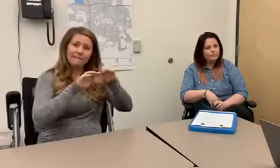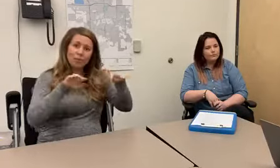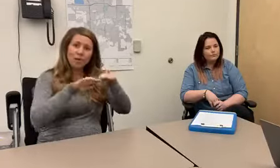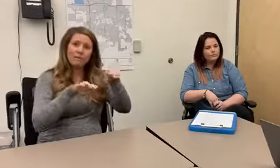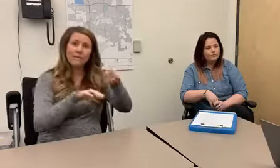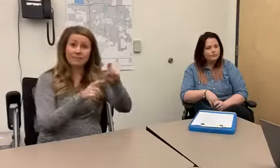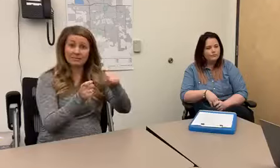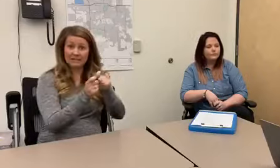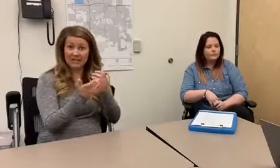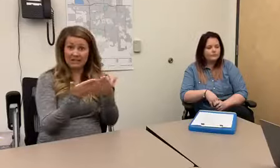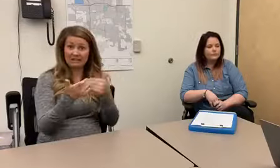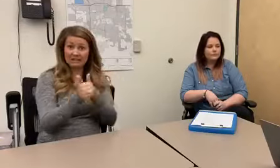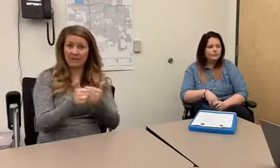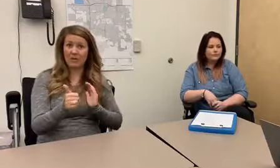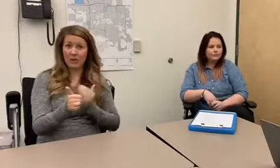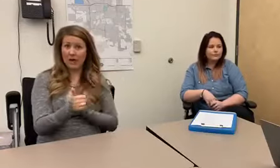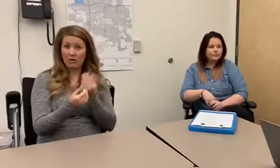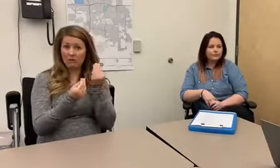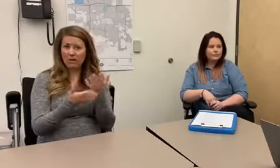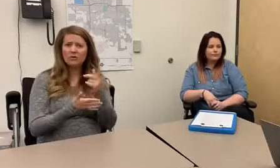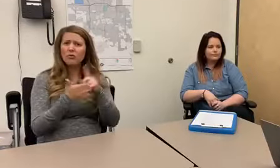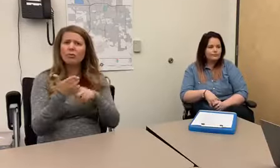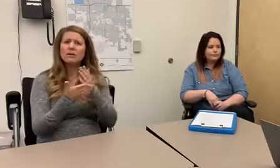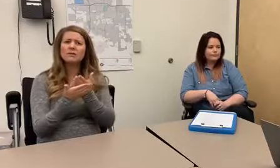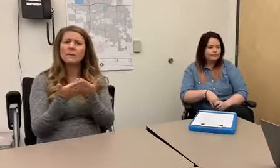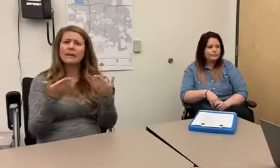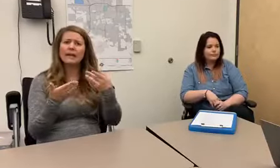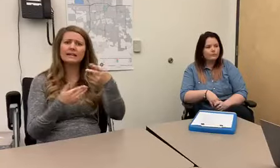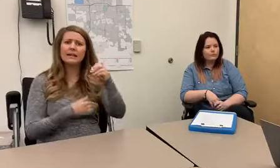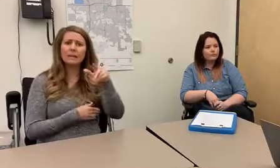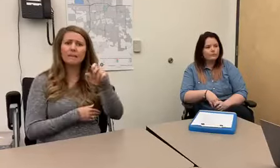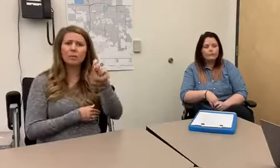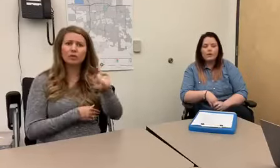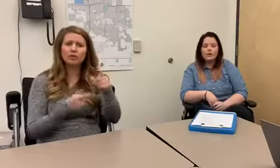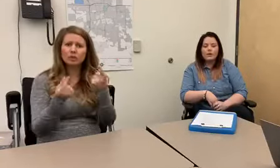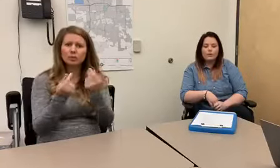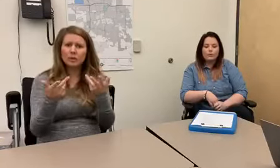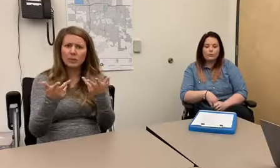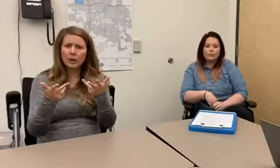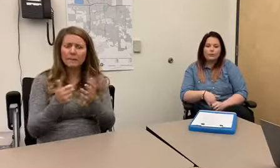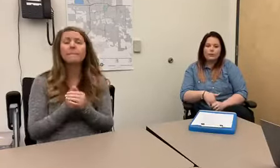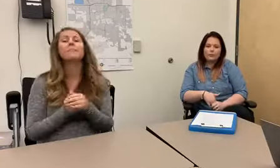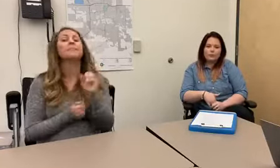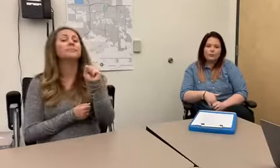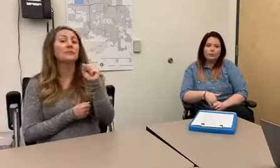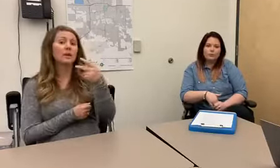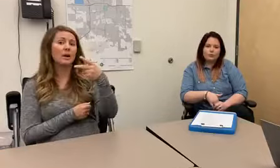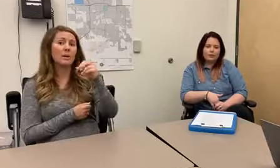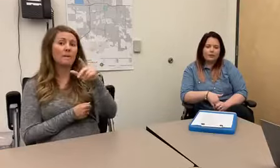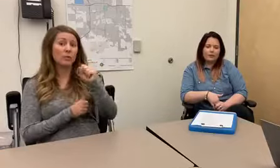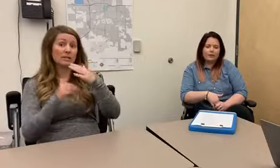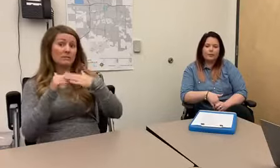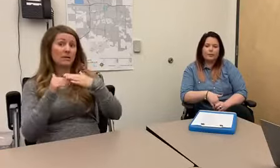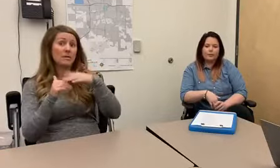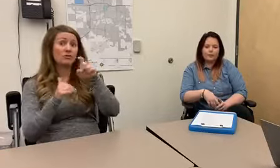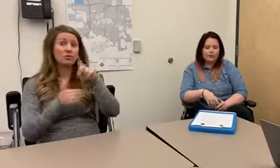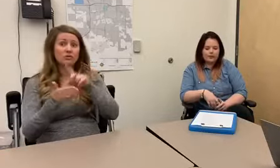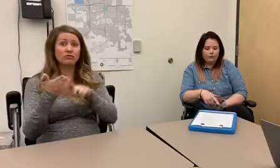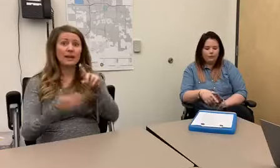to follow our guidance. So what are some of those things that pools should be doing? So pools at a minimum should be checking their pH and